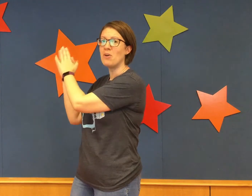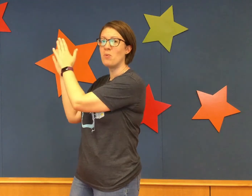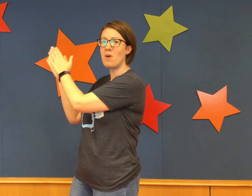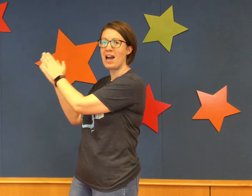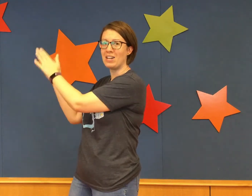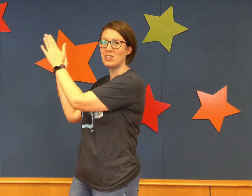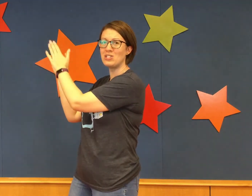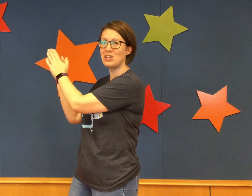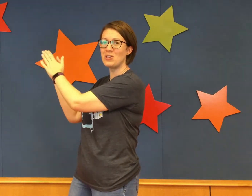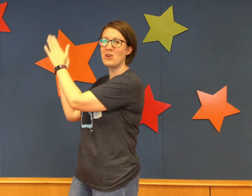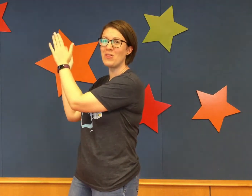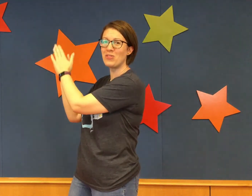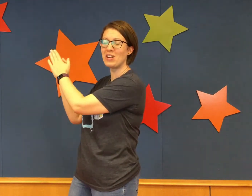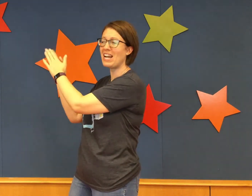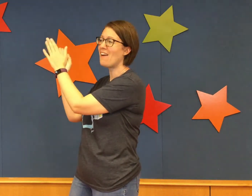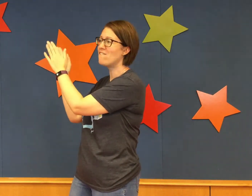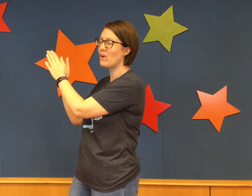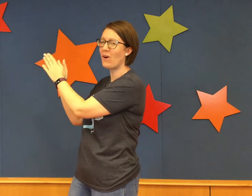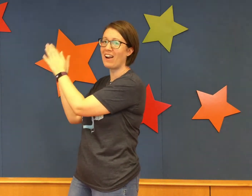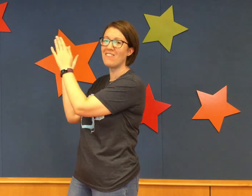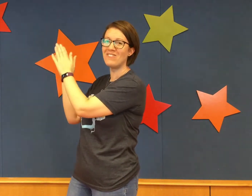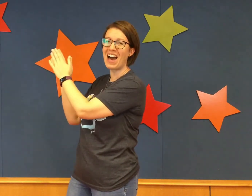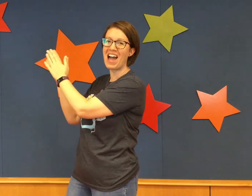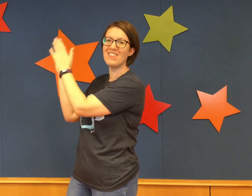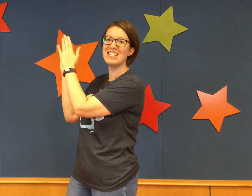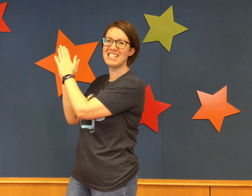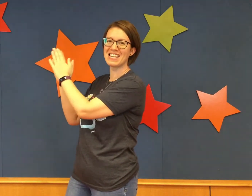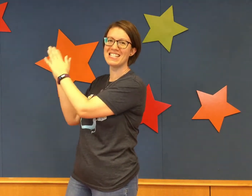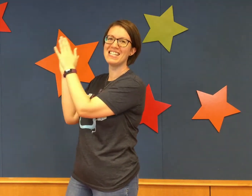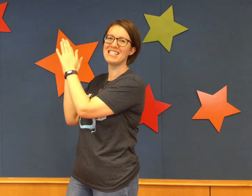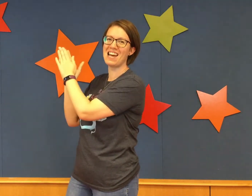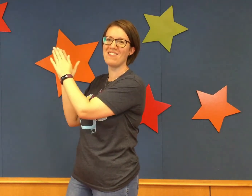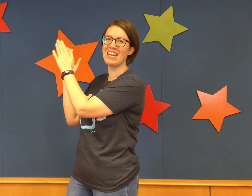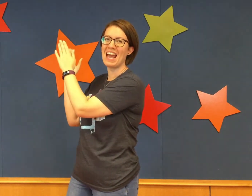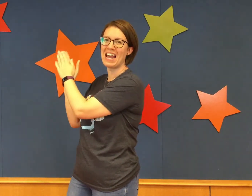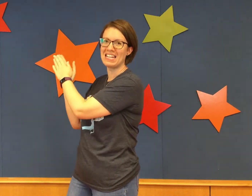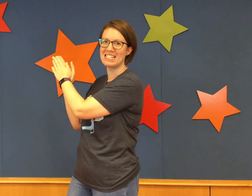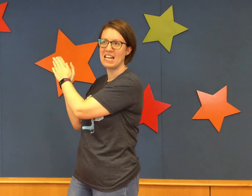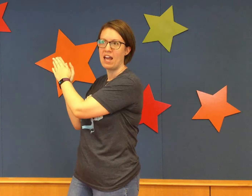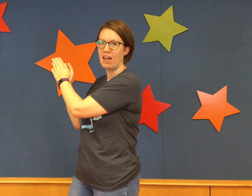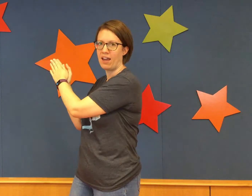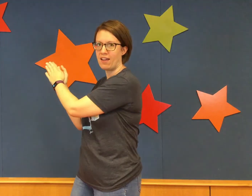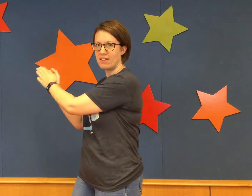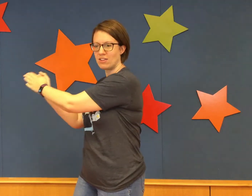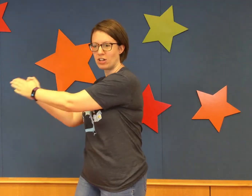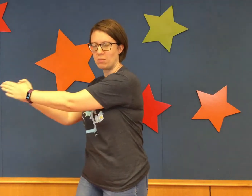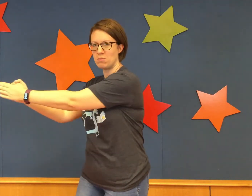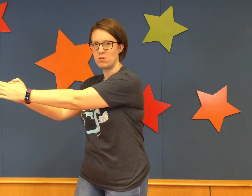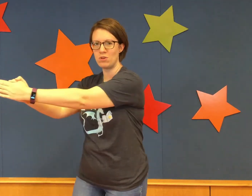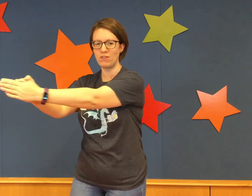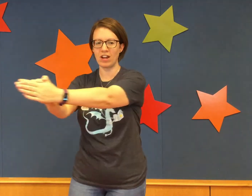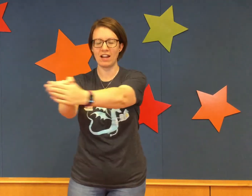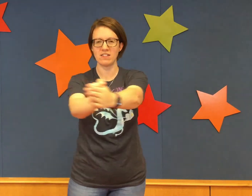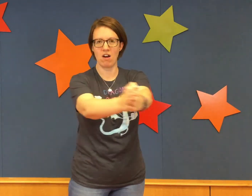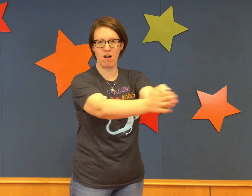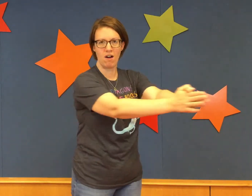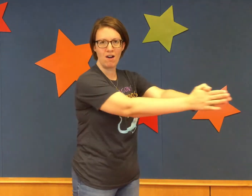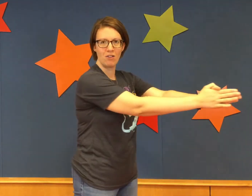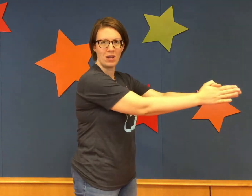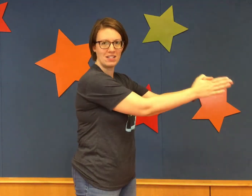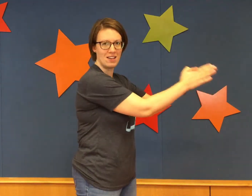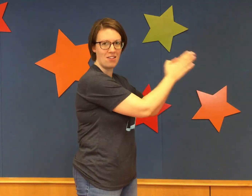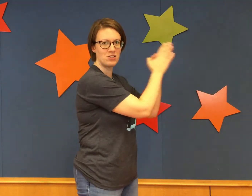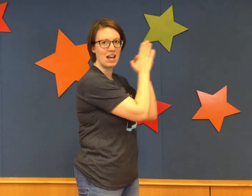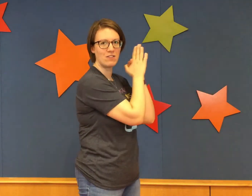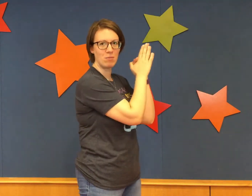clap 1, 2, 3, 4, 5, 6, 7, 8. And then you're going to move your hands